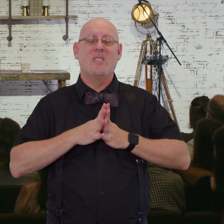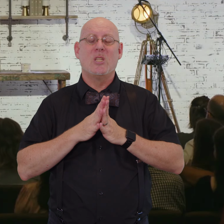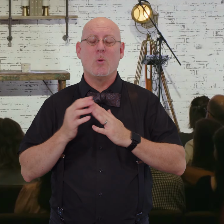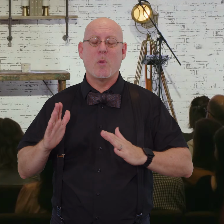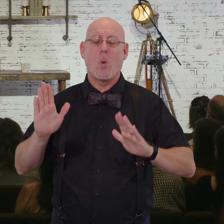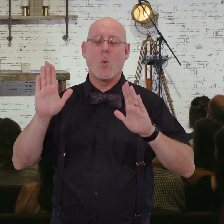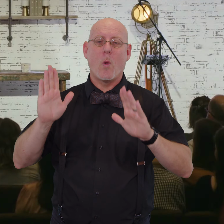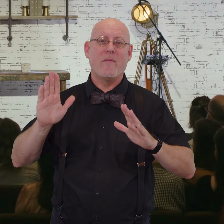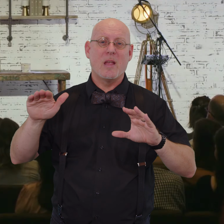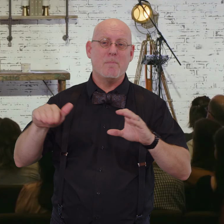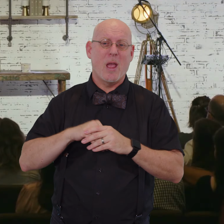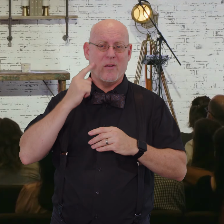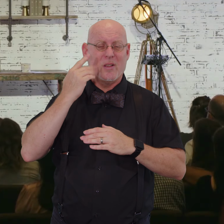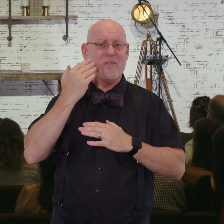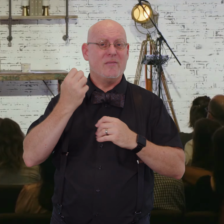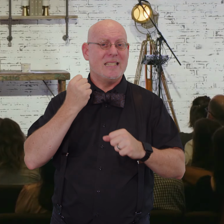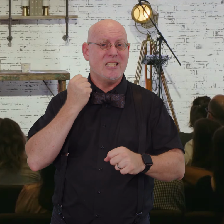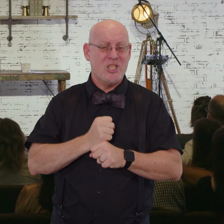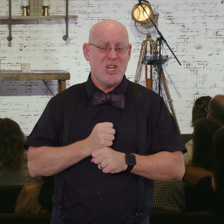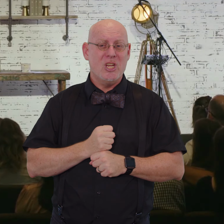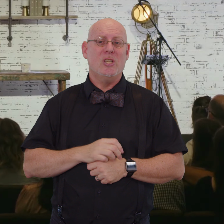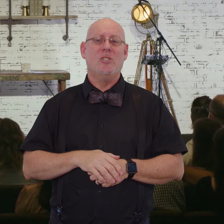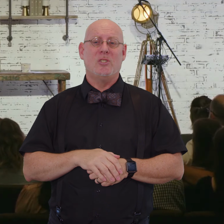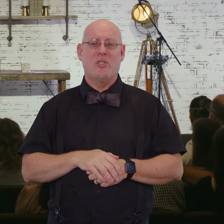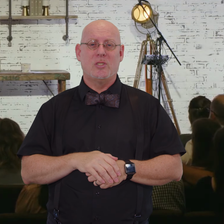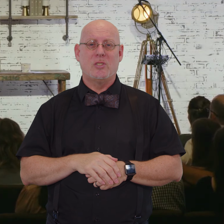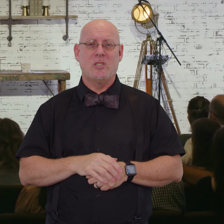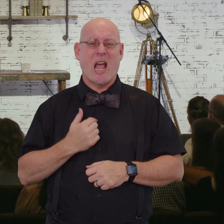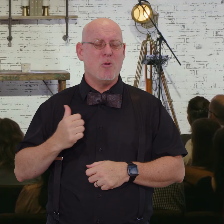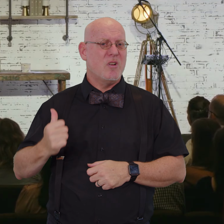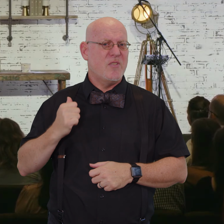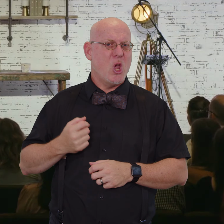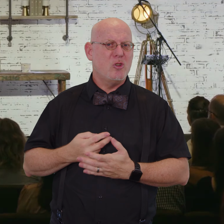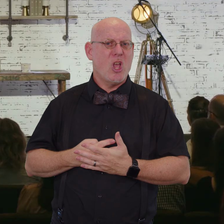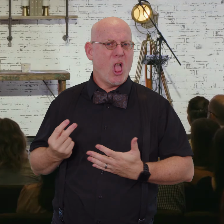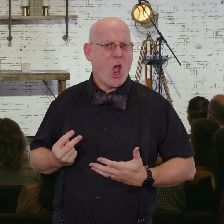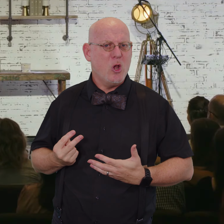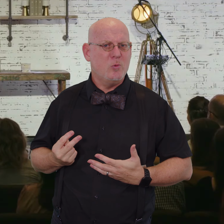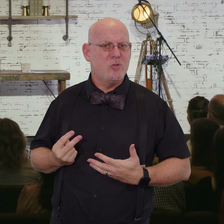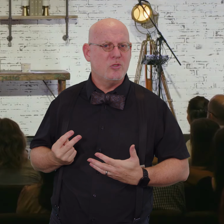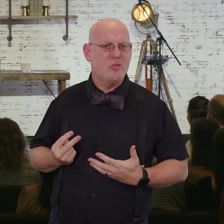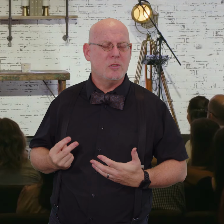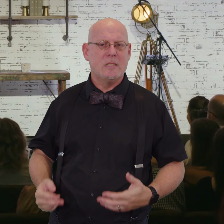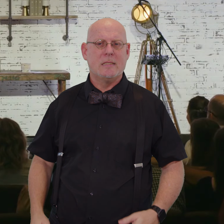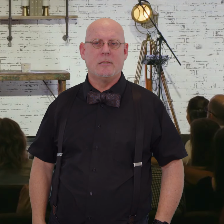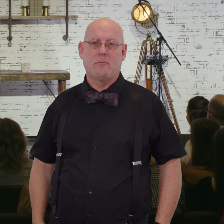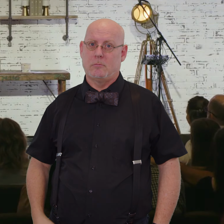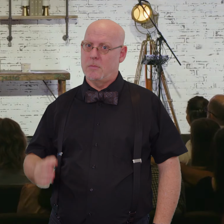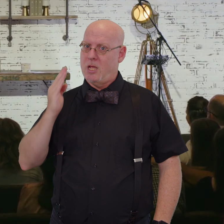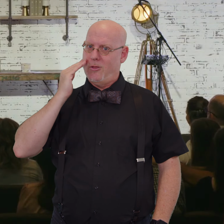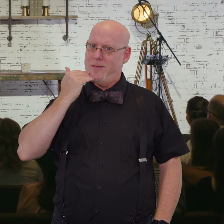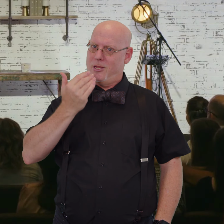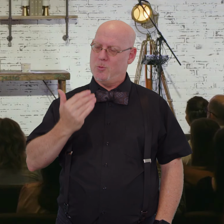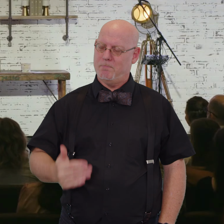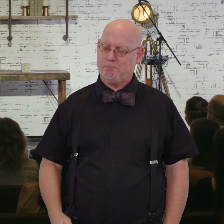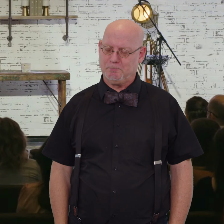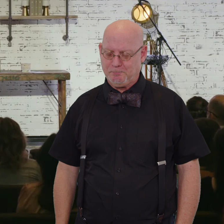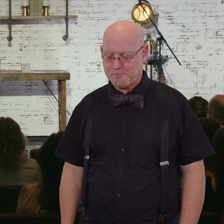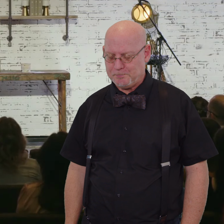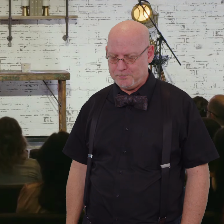and we have been blissfully married for 15 years I refuse to lose thank